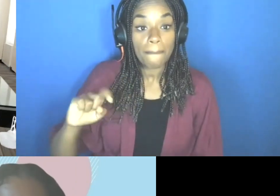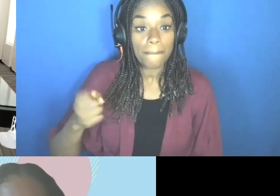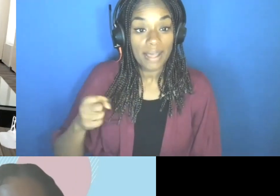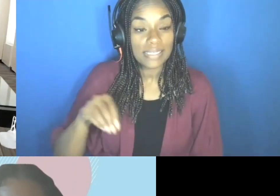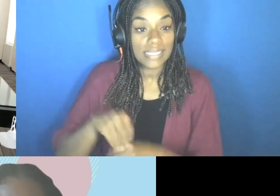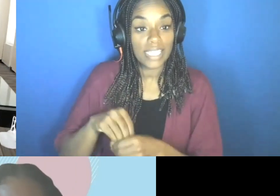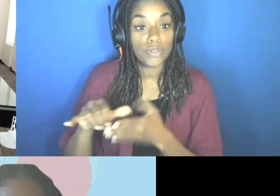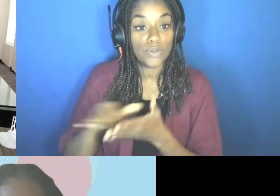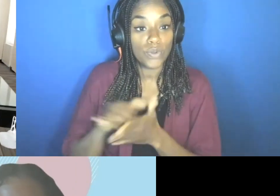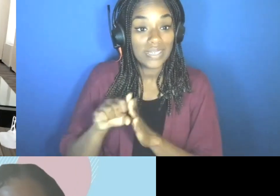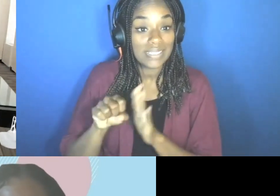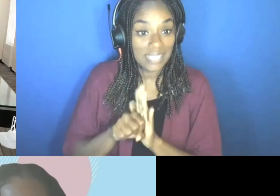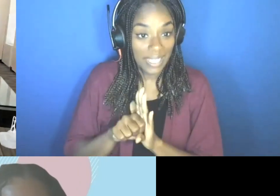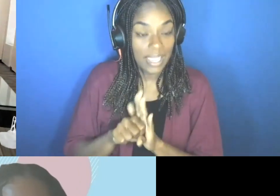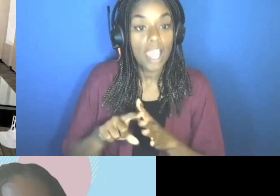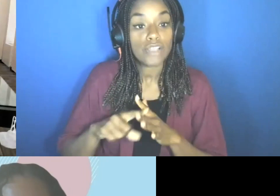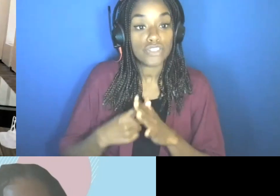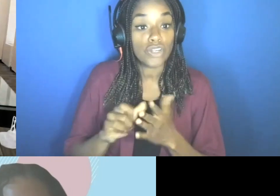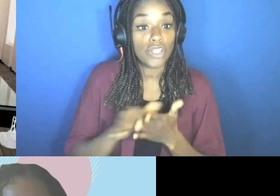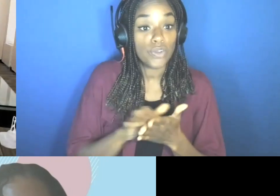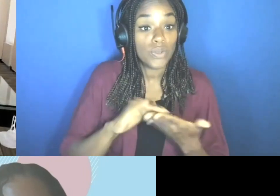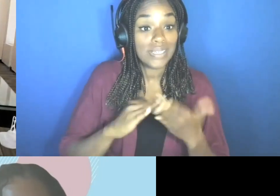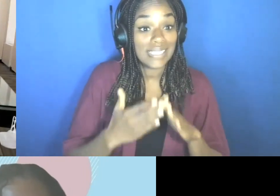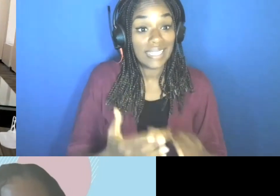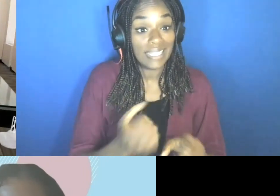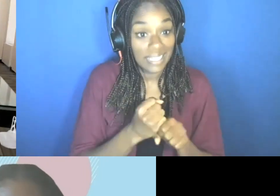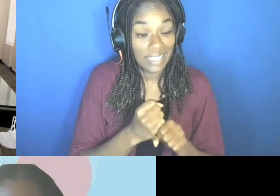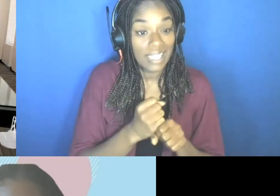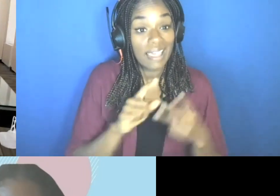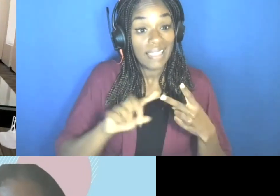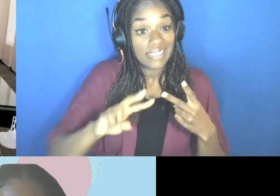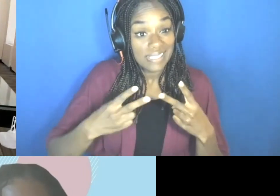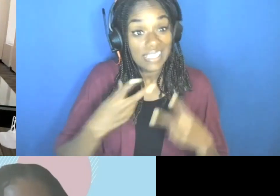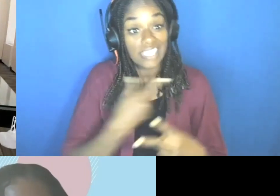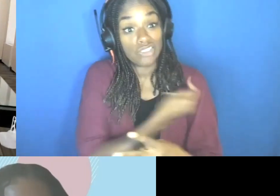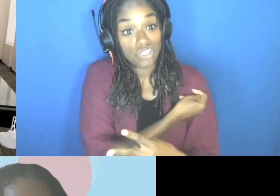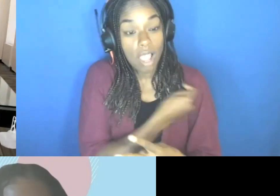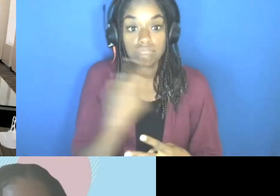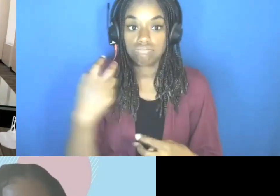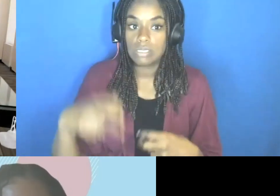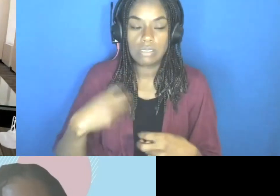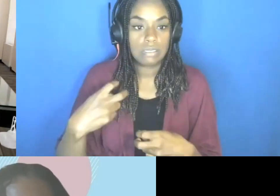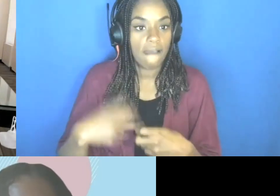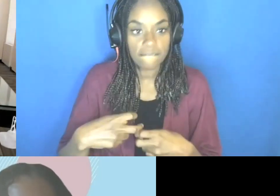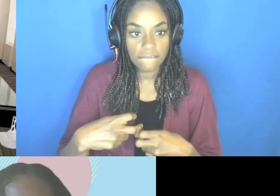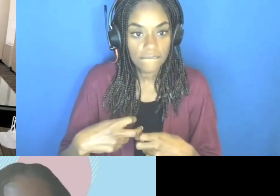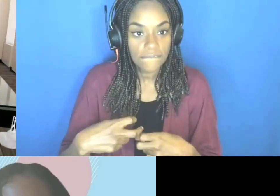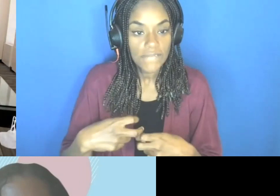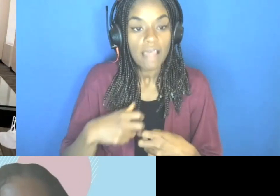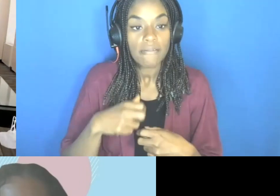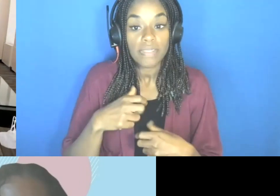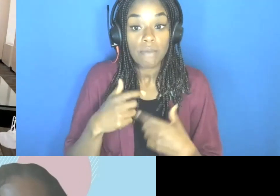City getting it, and I had such a hard time getting my second shot. I have to tell everybody. Because they wouldn't give me a second